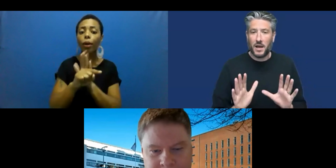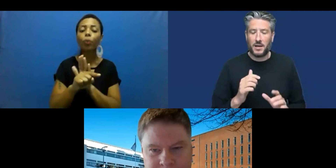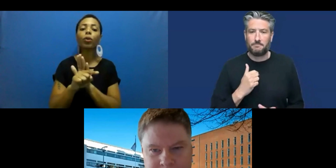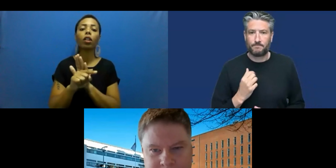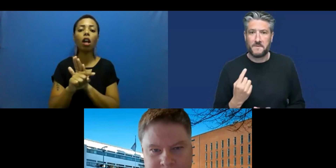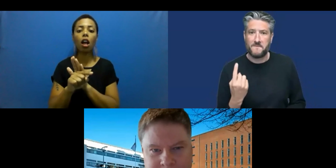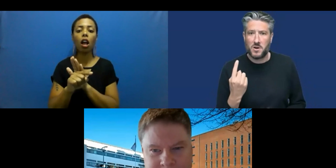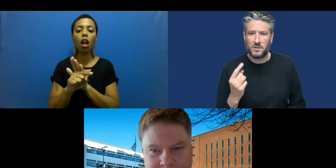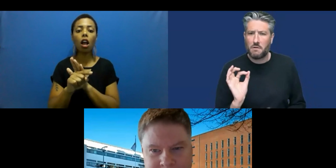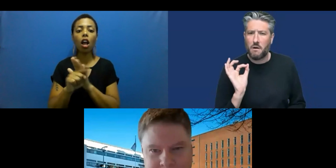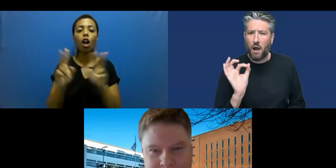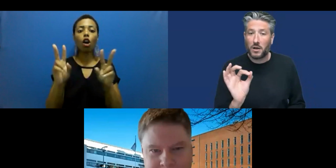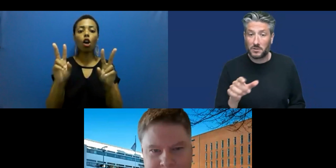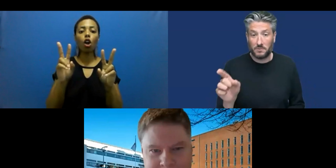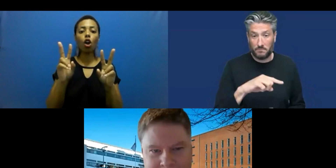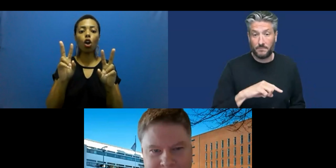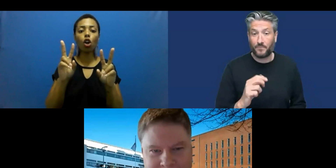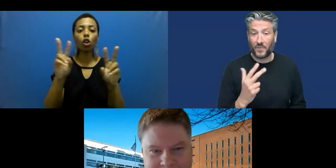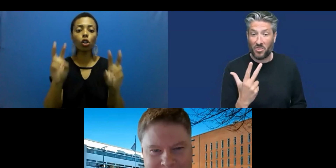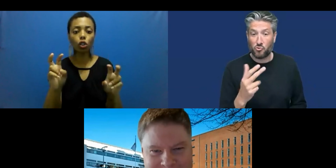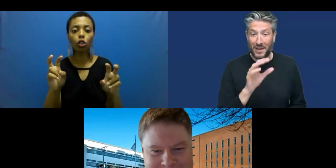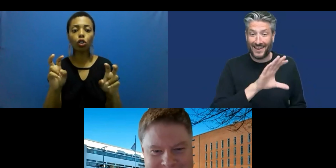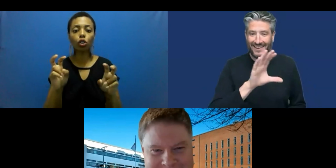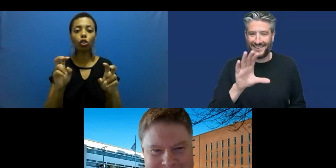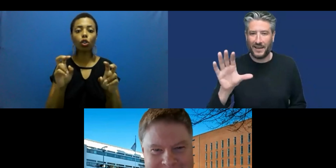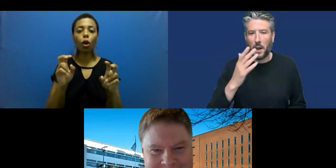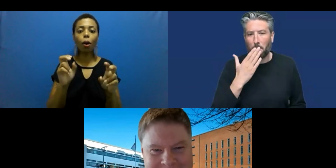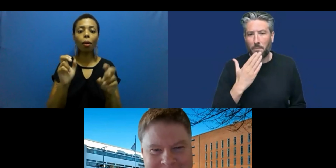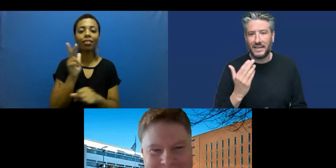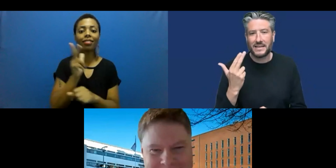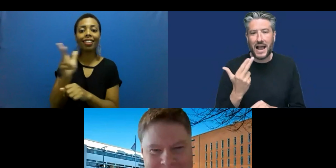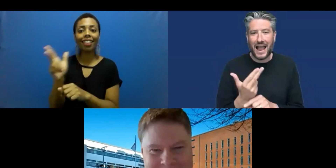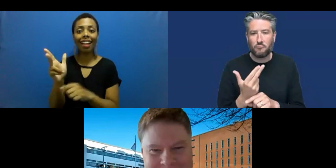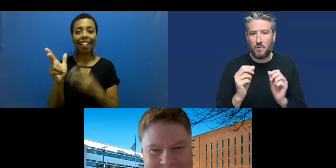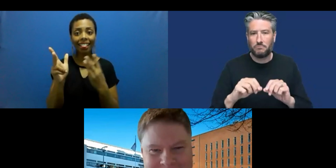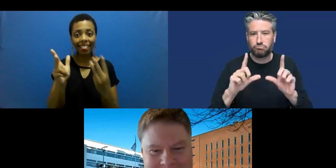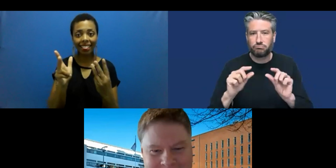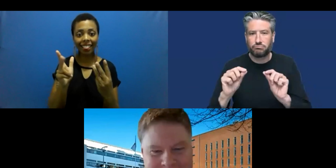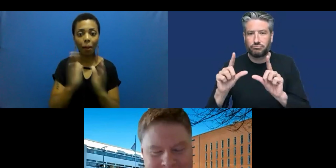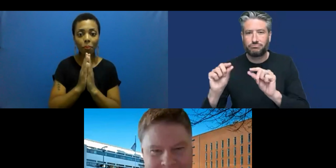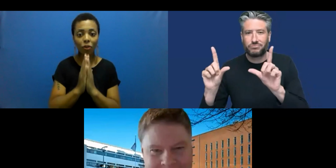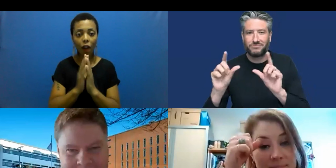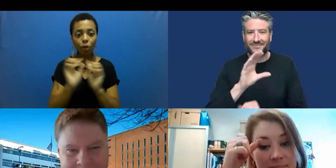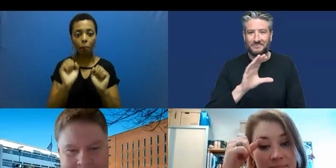and if all three of you could activate your cameras, yes, please.